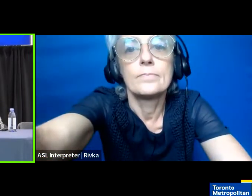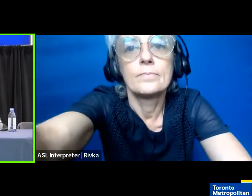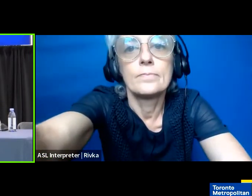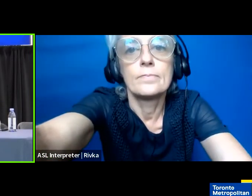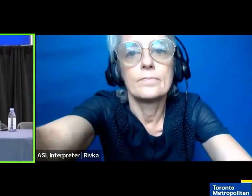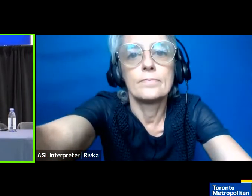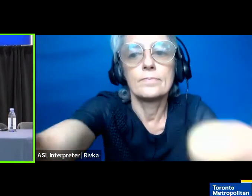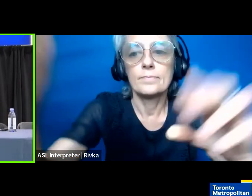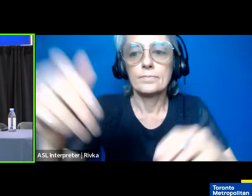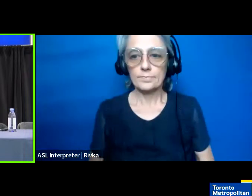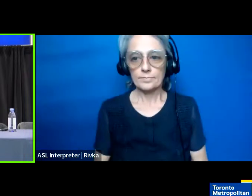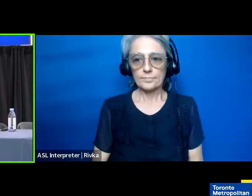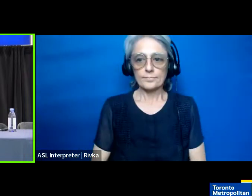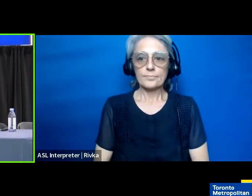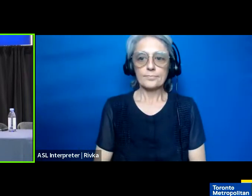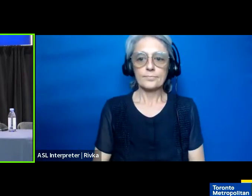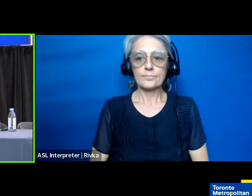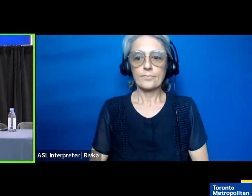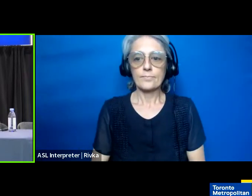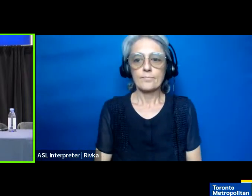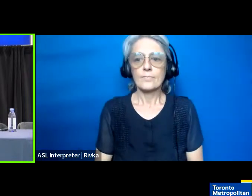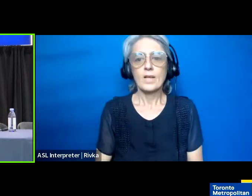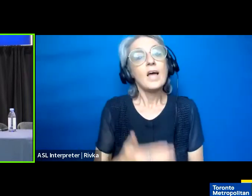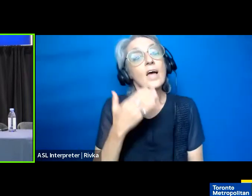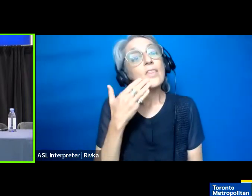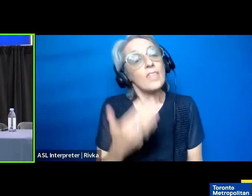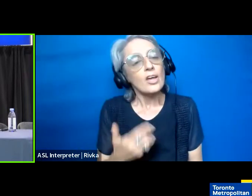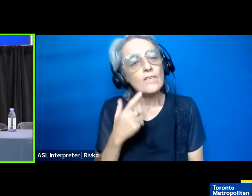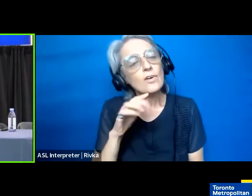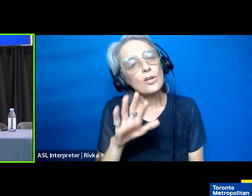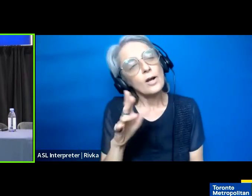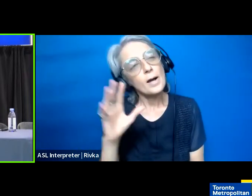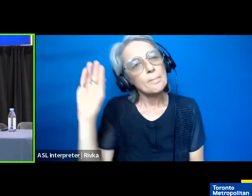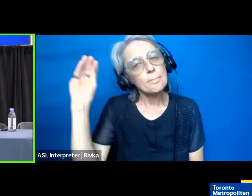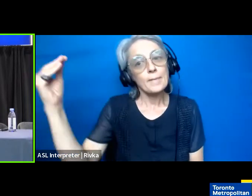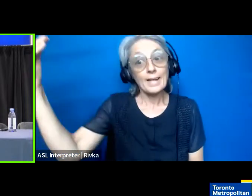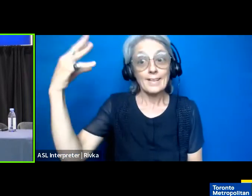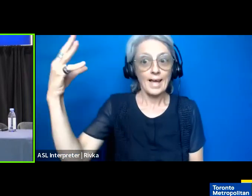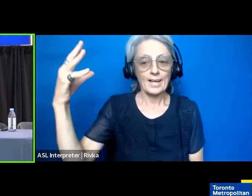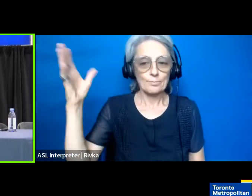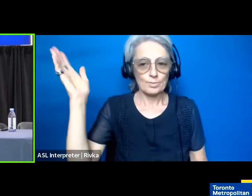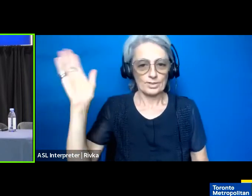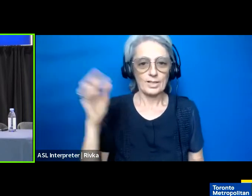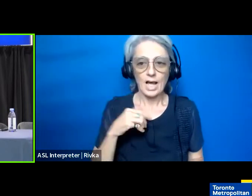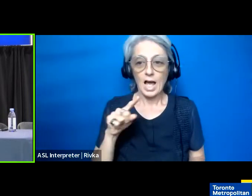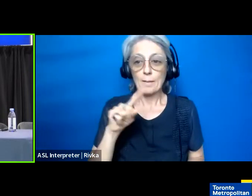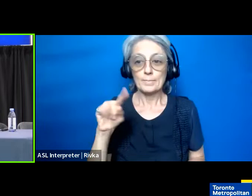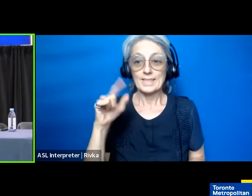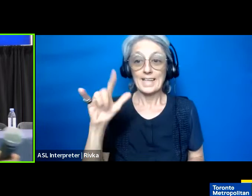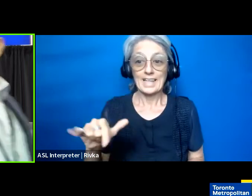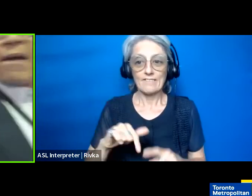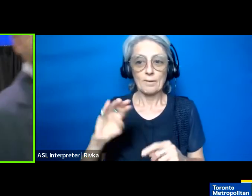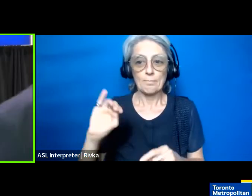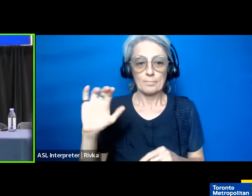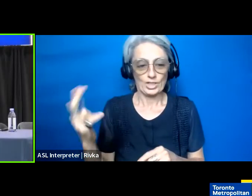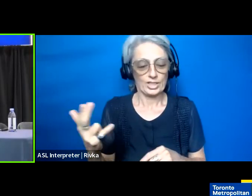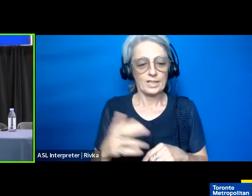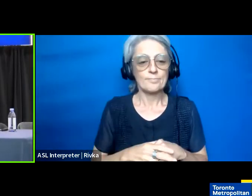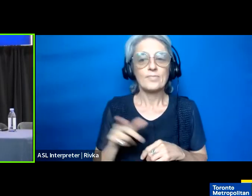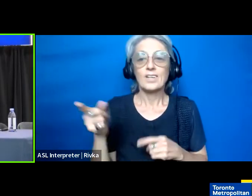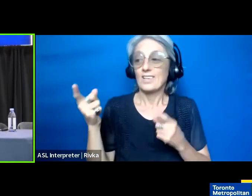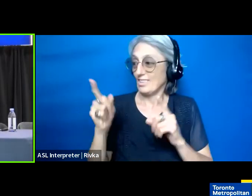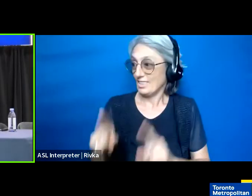Thank you for your enlightened presentation. I'm Ziggy from Michigan, and we just had a revolution there